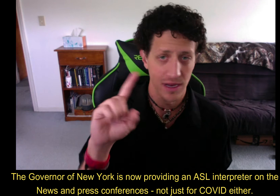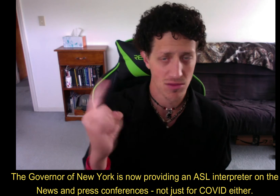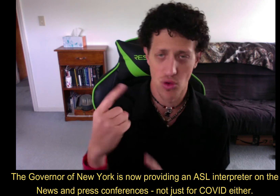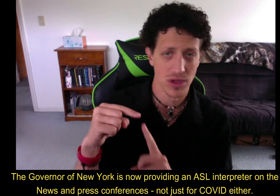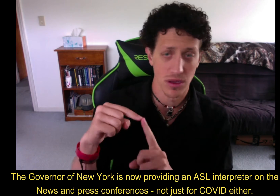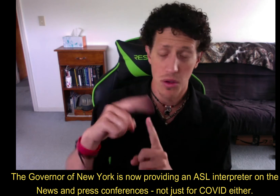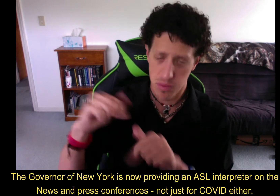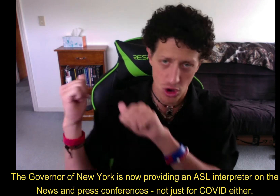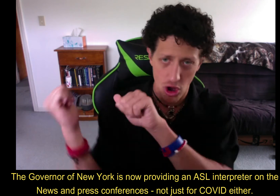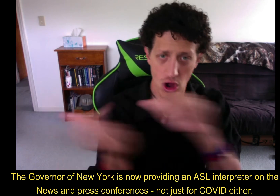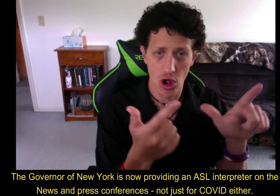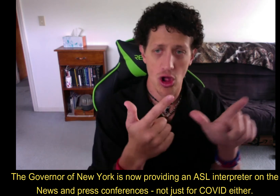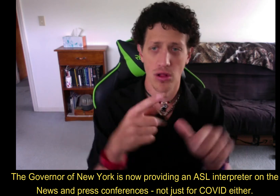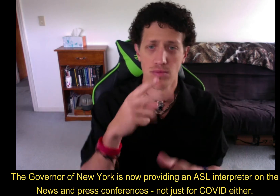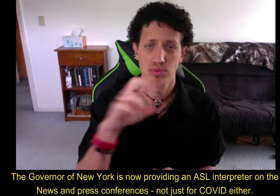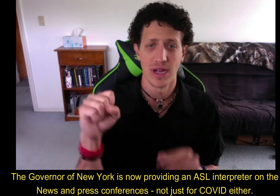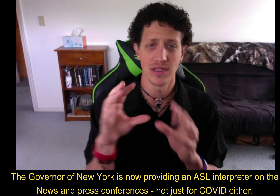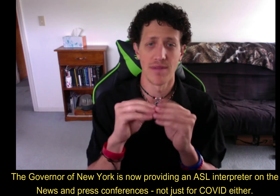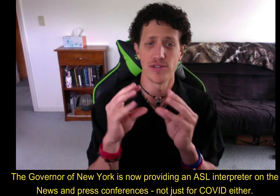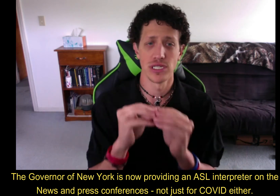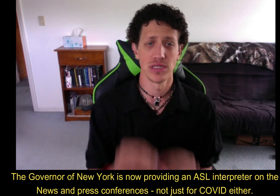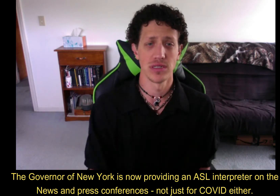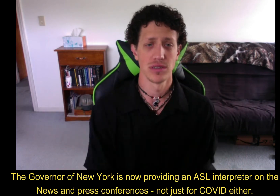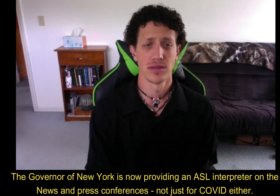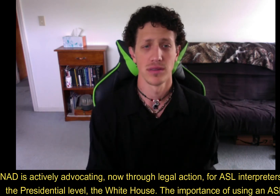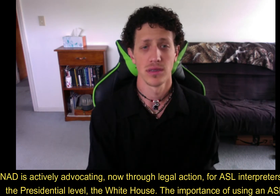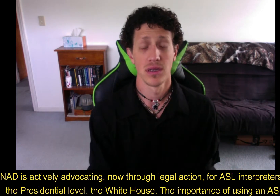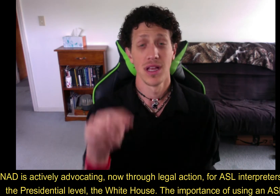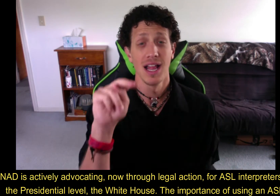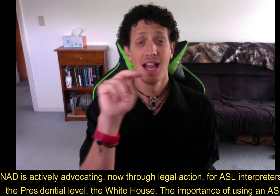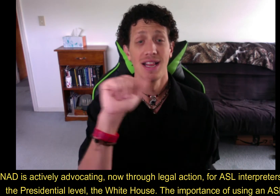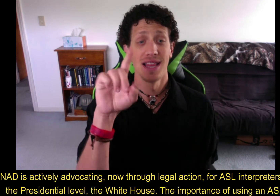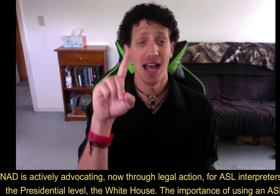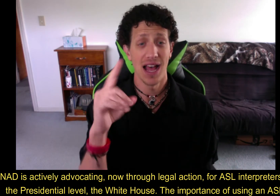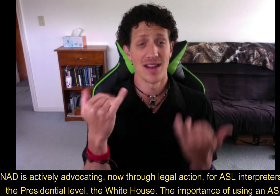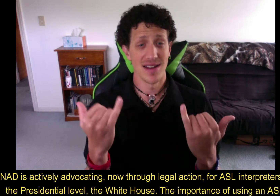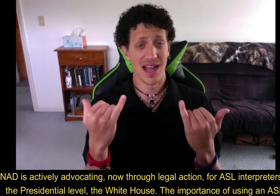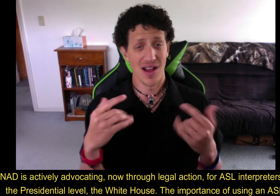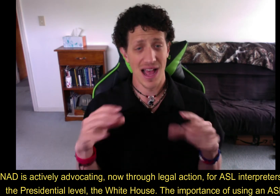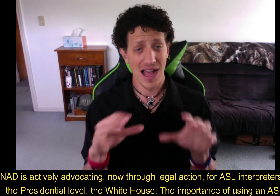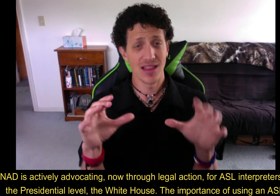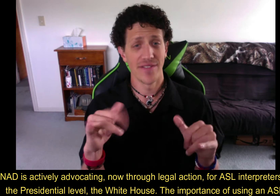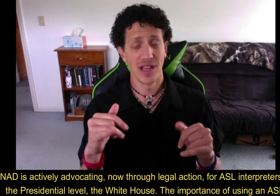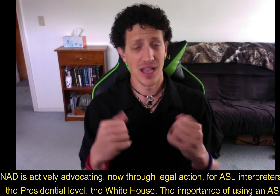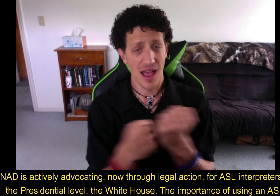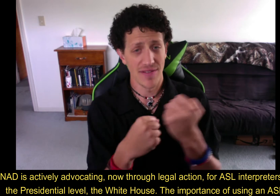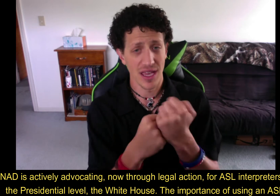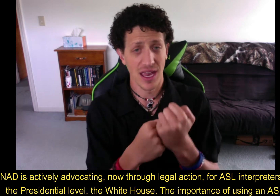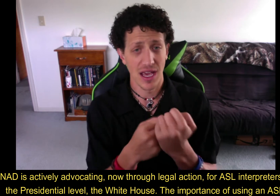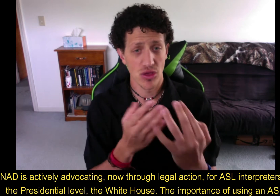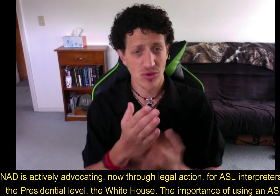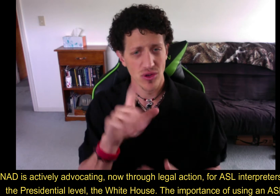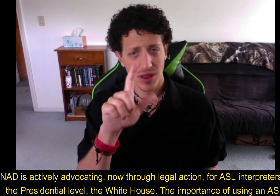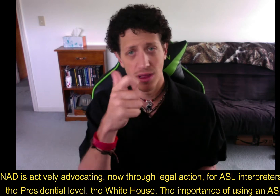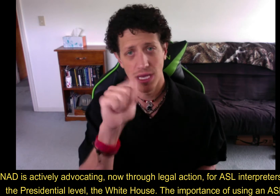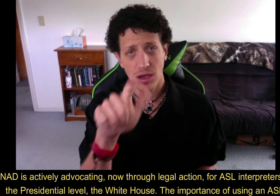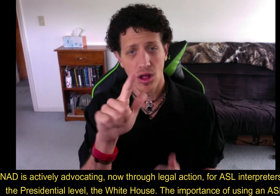only, but all press conferences. As a now actively advocating through legal